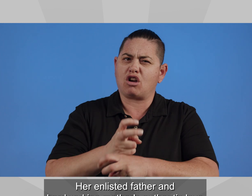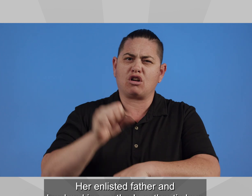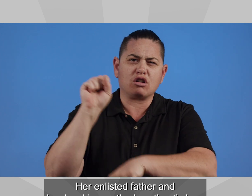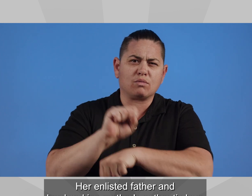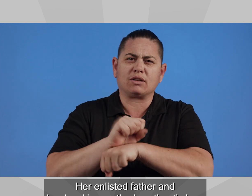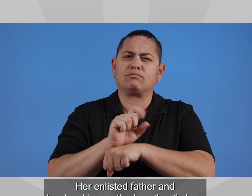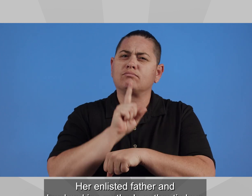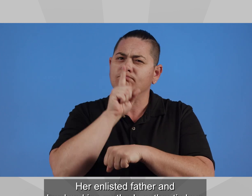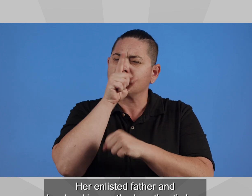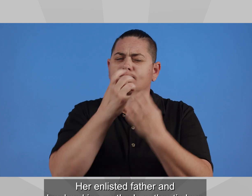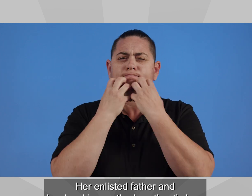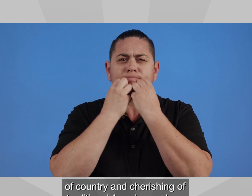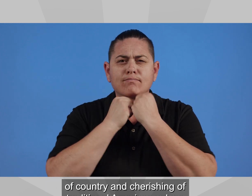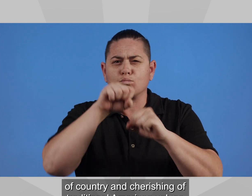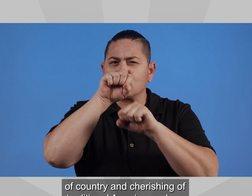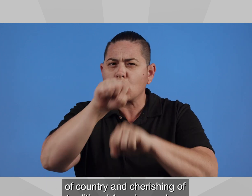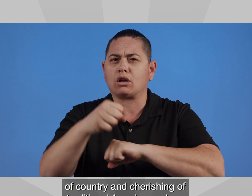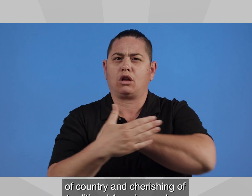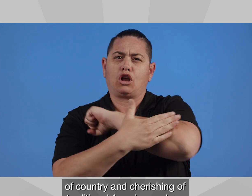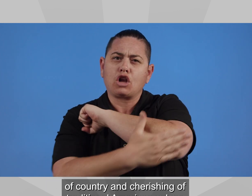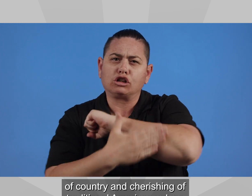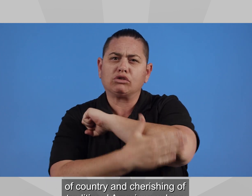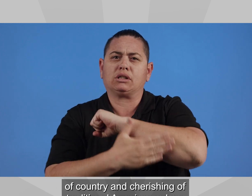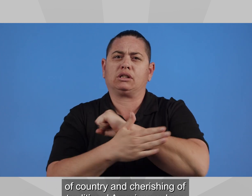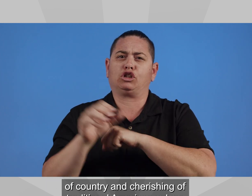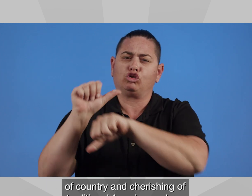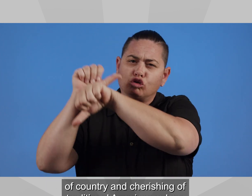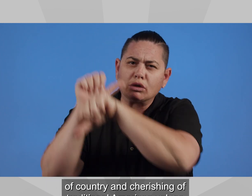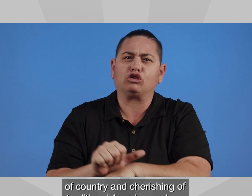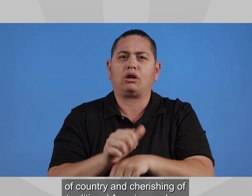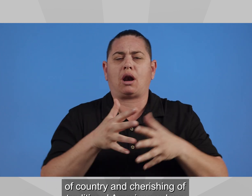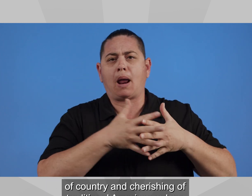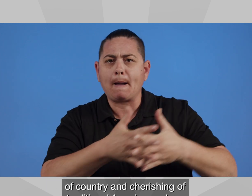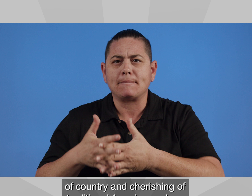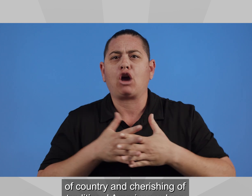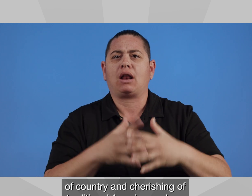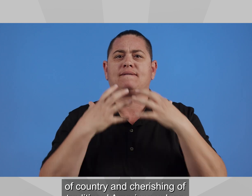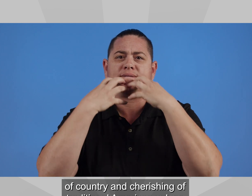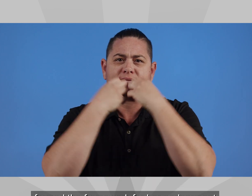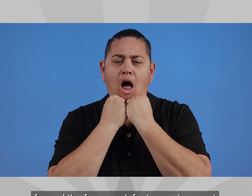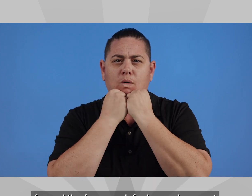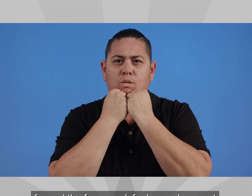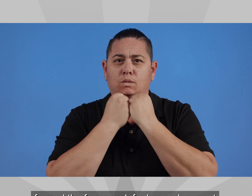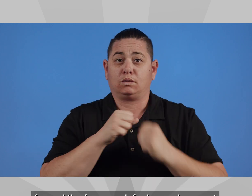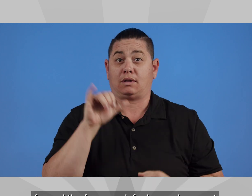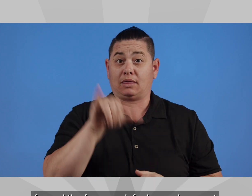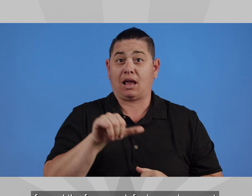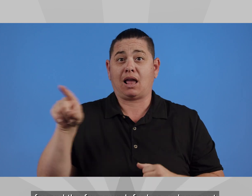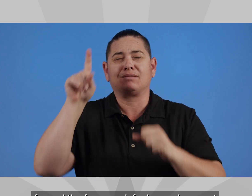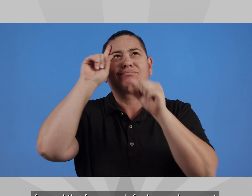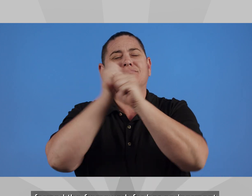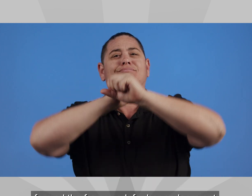and hard-working mother's authentic love of country and cherishing of traditional American values formed the